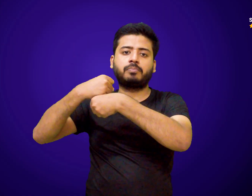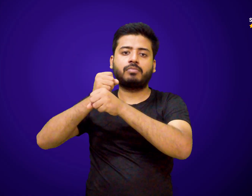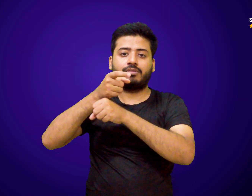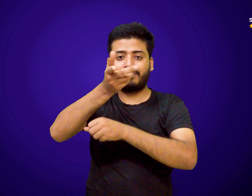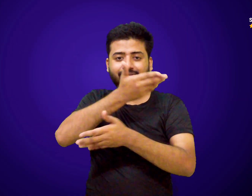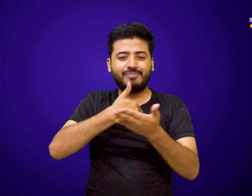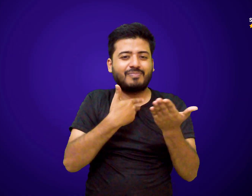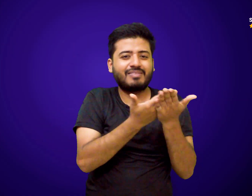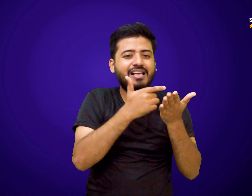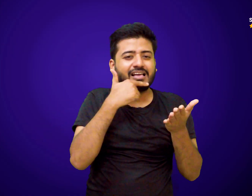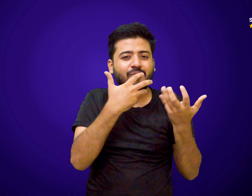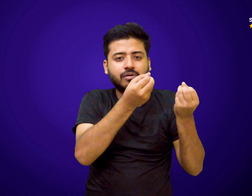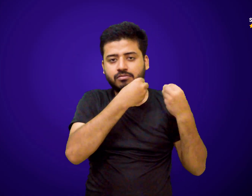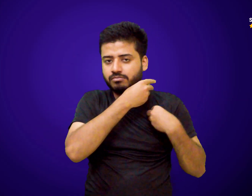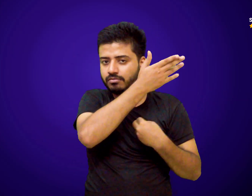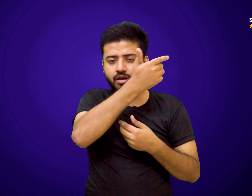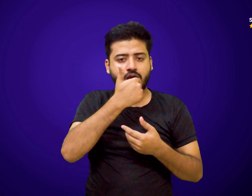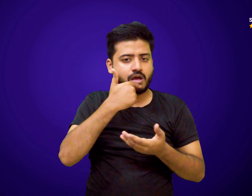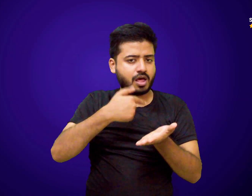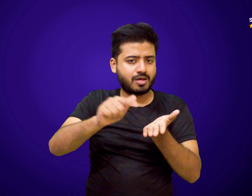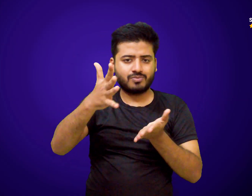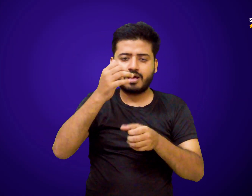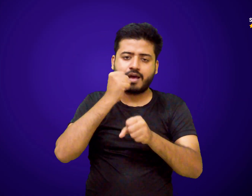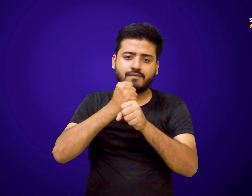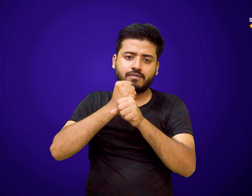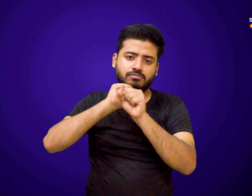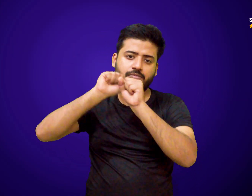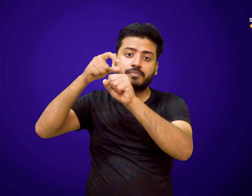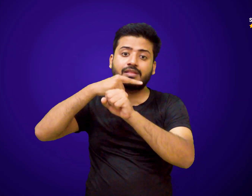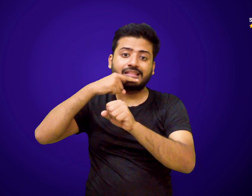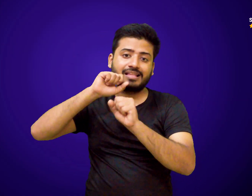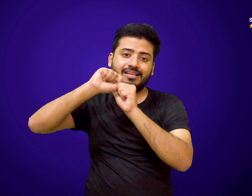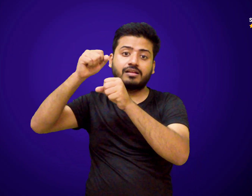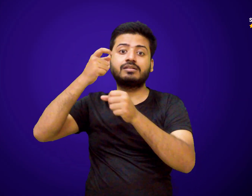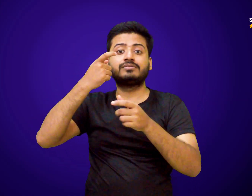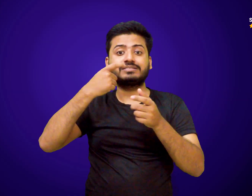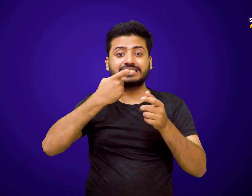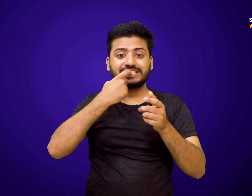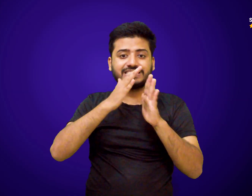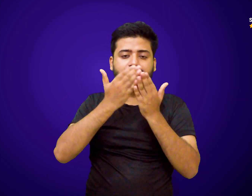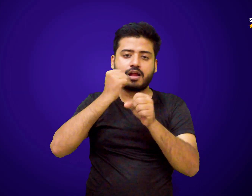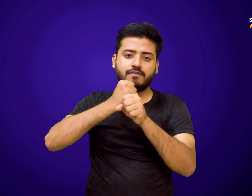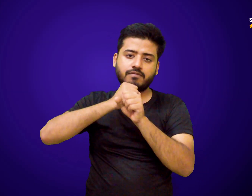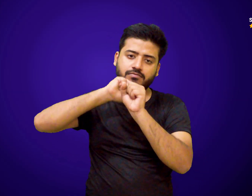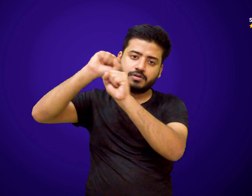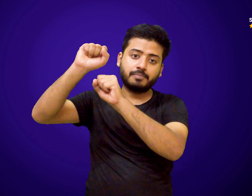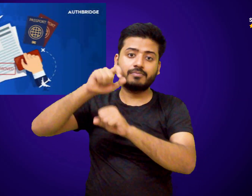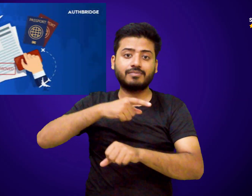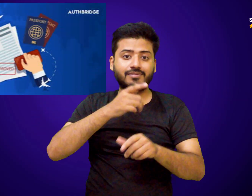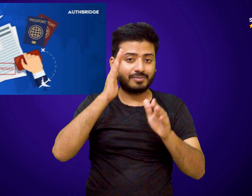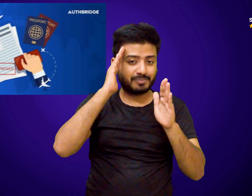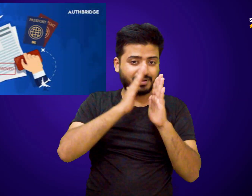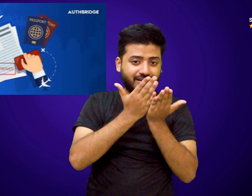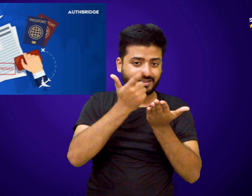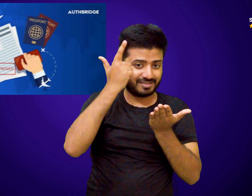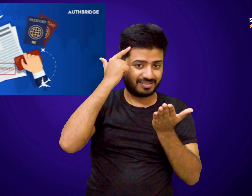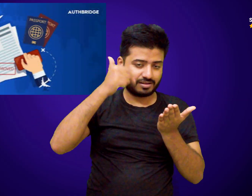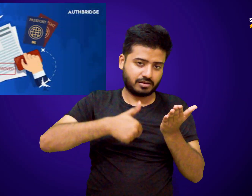page. Non-ECR, ECNR passports without this specific endorsement are considered ECNR. Immigration check